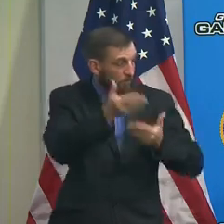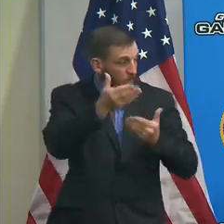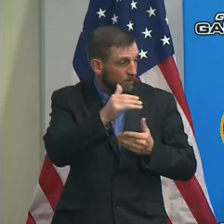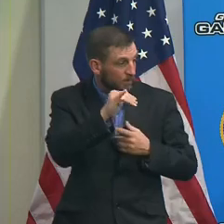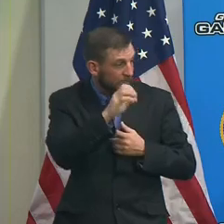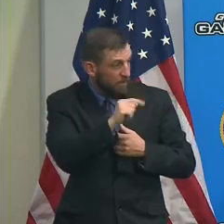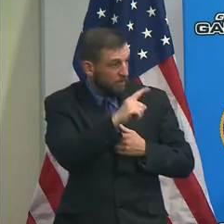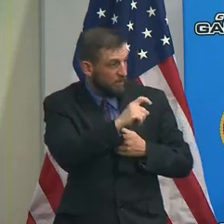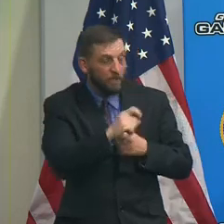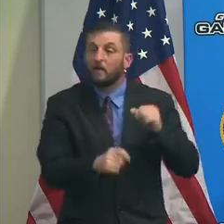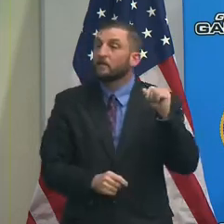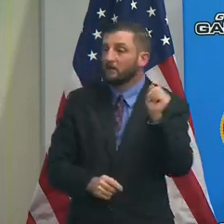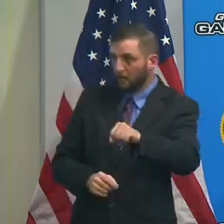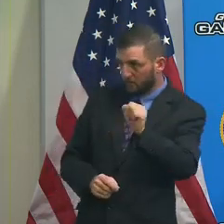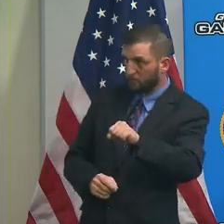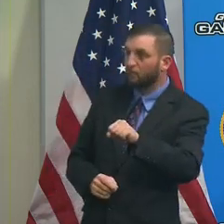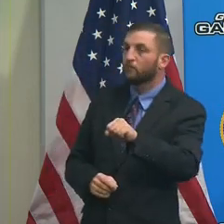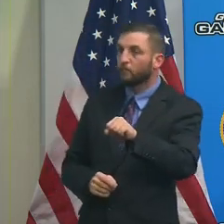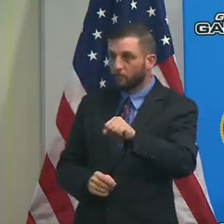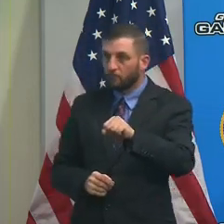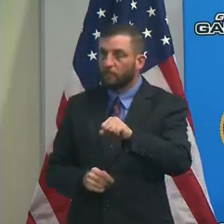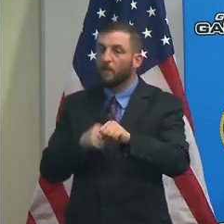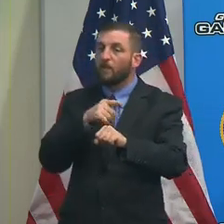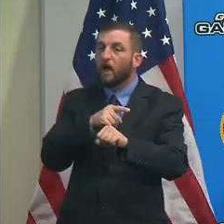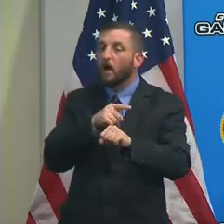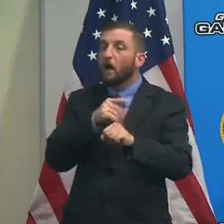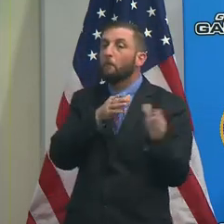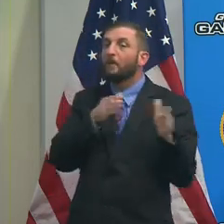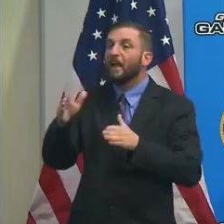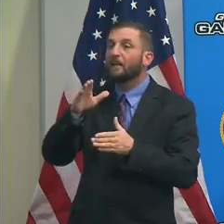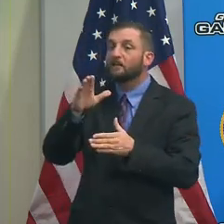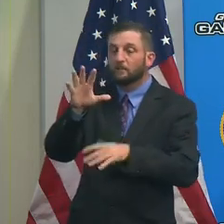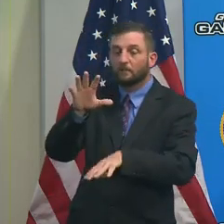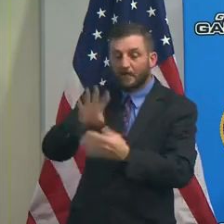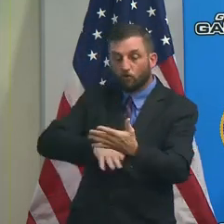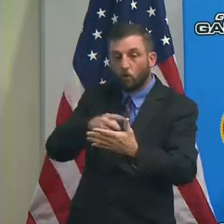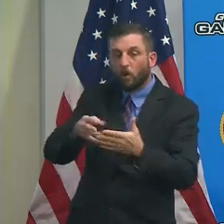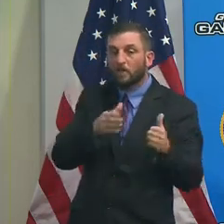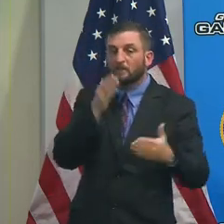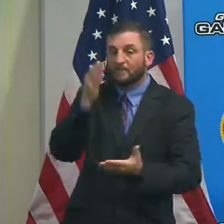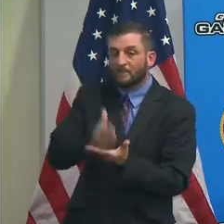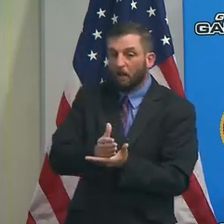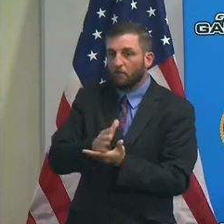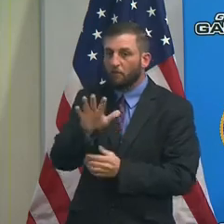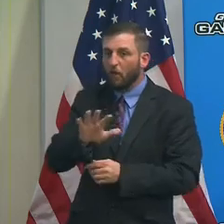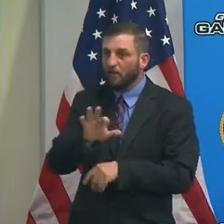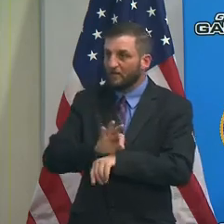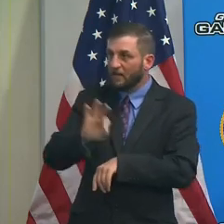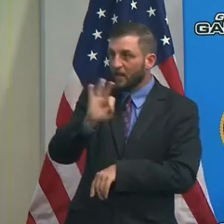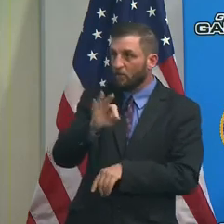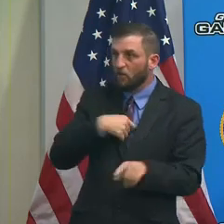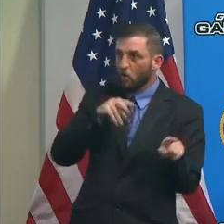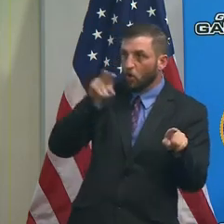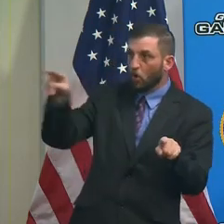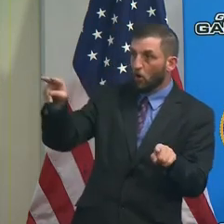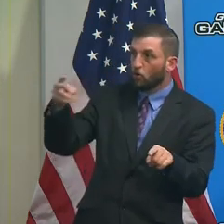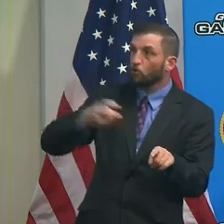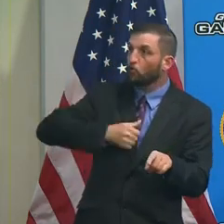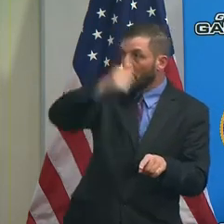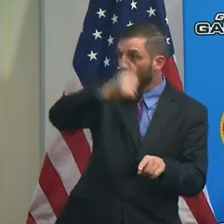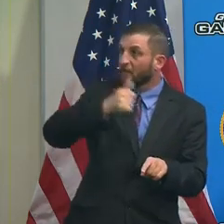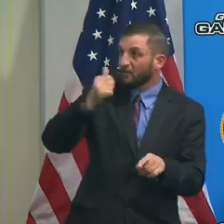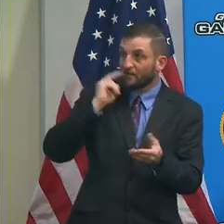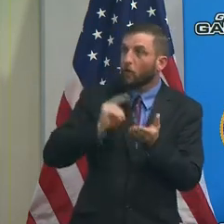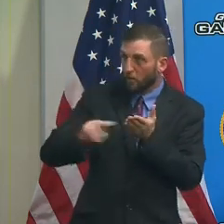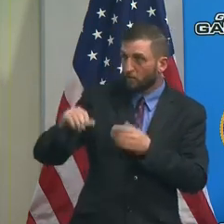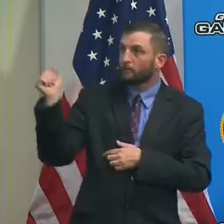The answer is yes. They were scheduled to stop at about 9 o'clock this morning. I'm going to look over here at my transportation secretary. That is, in fact,